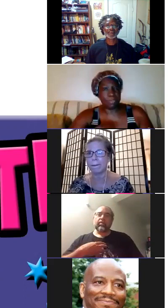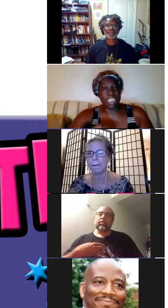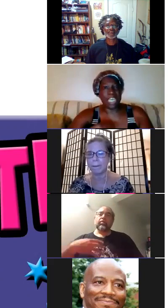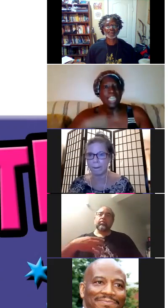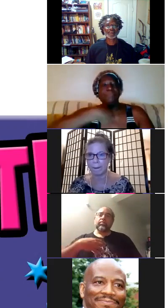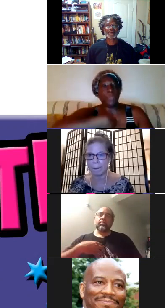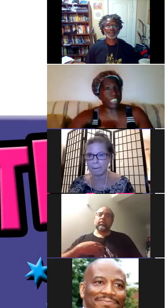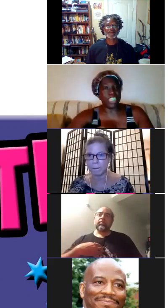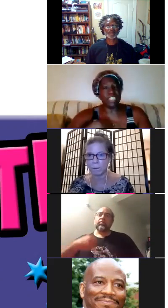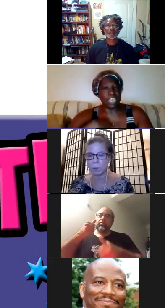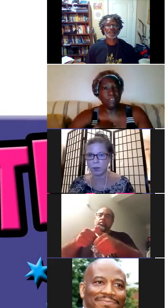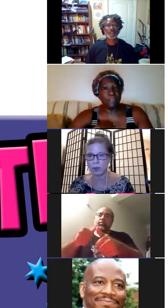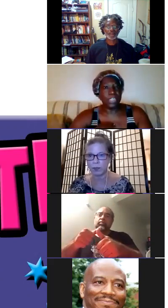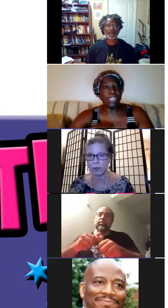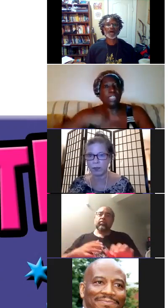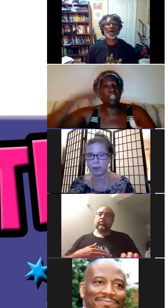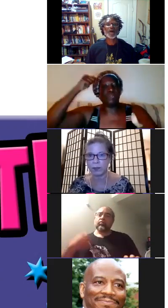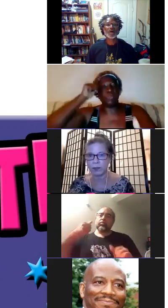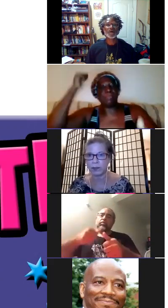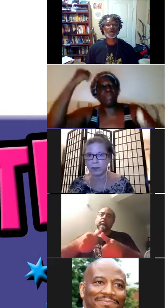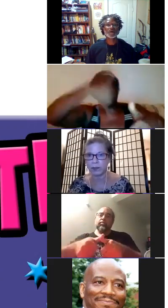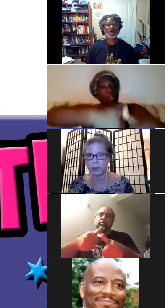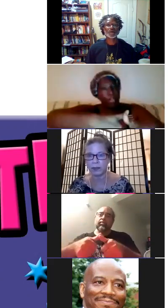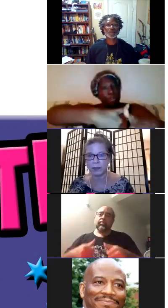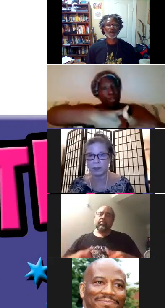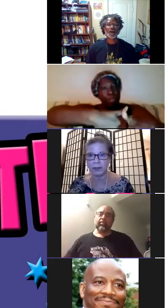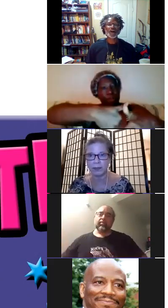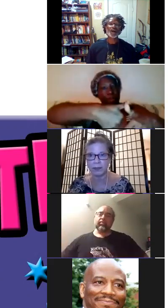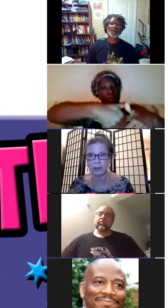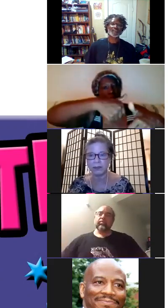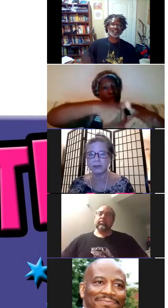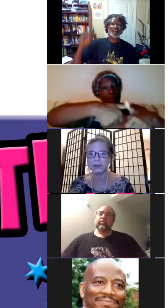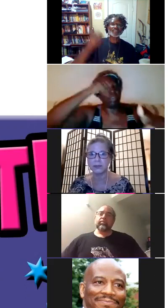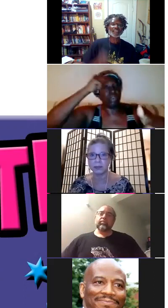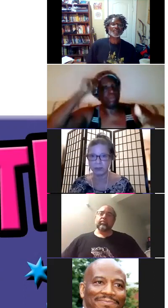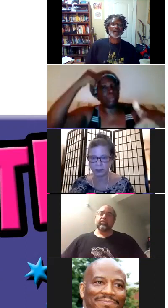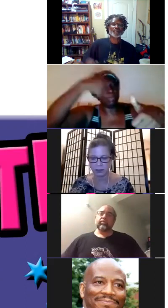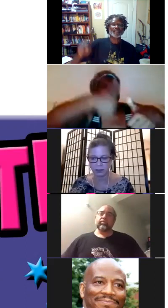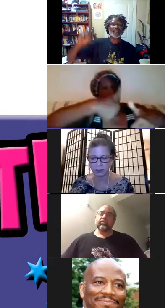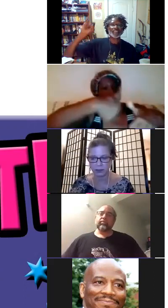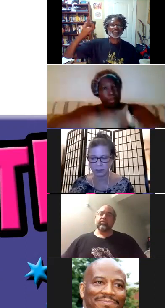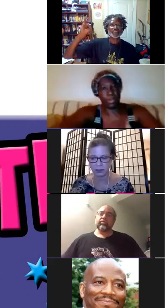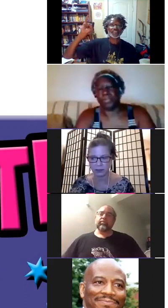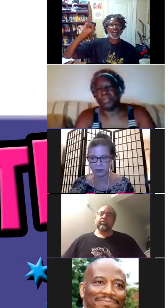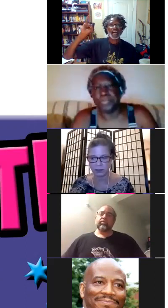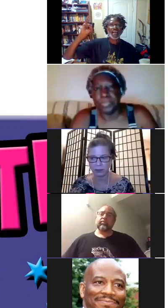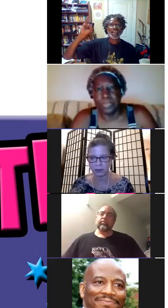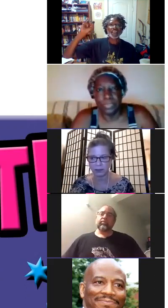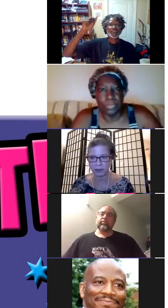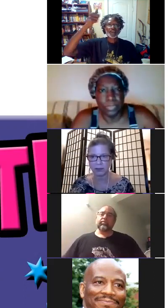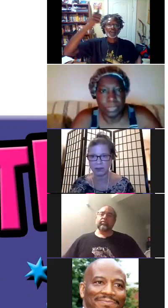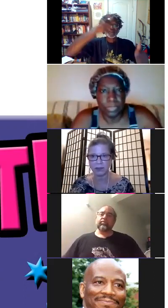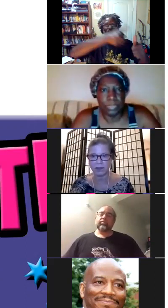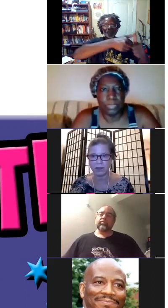the same sign. Point to yourself. Oh. Remember. Oh, because I was thinking about it was like this.